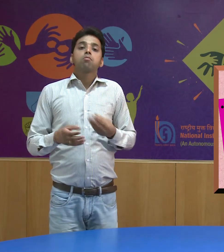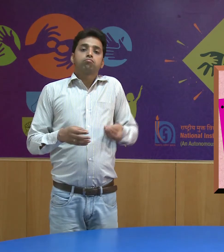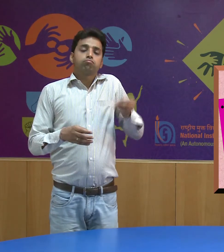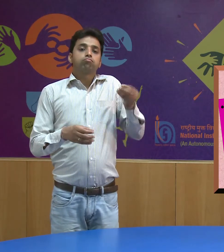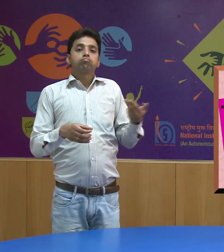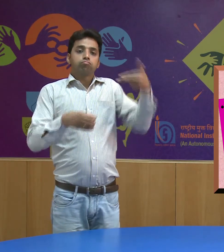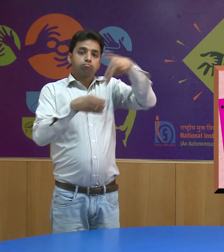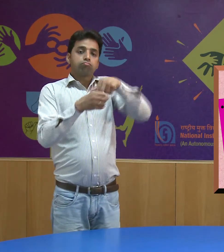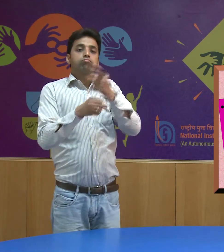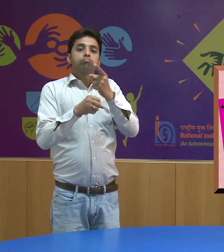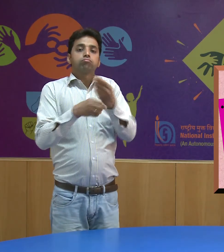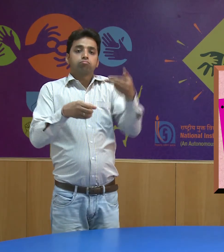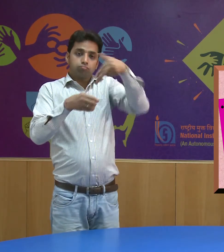etc.